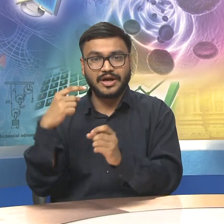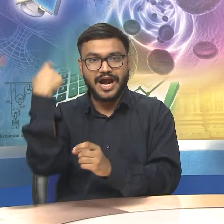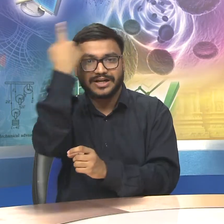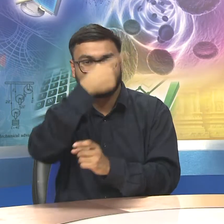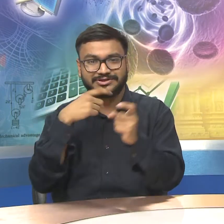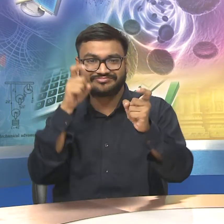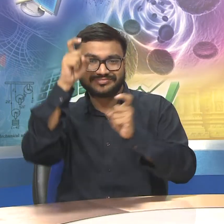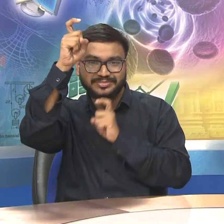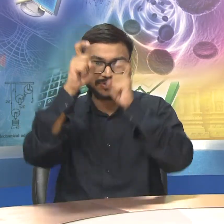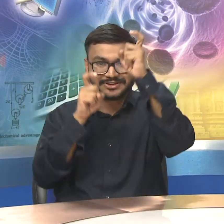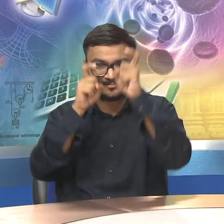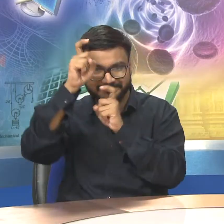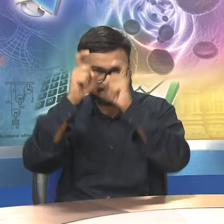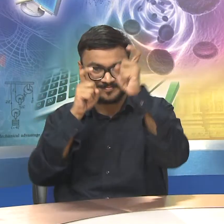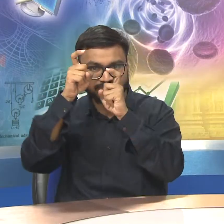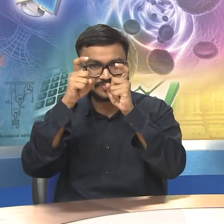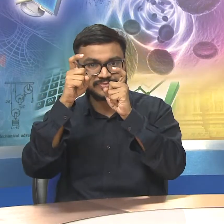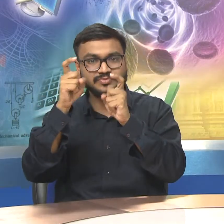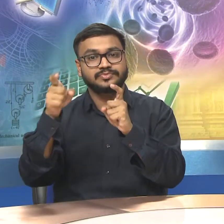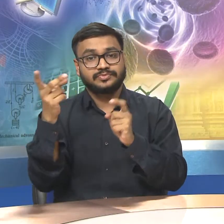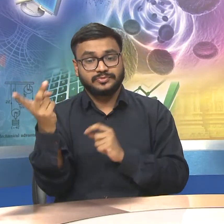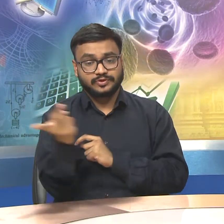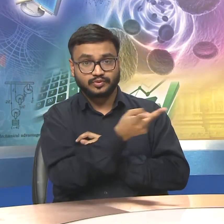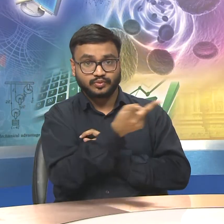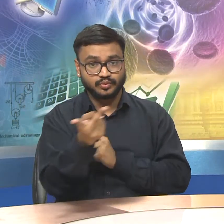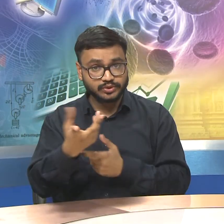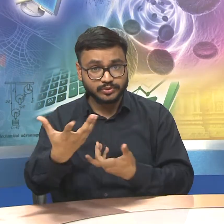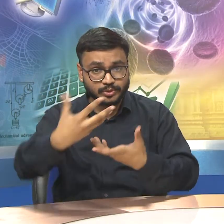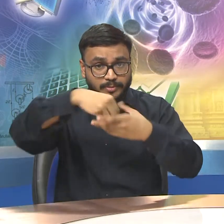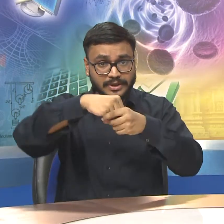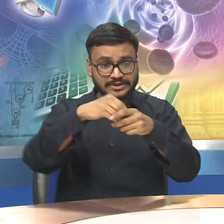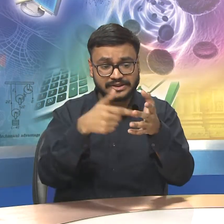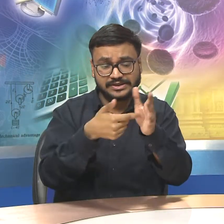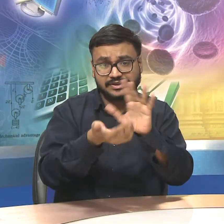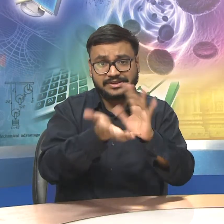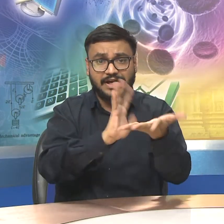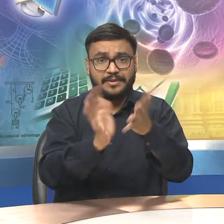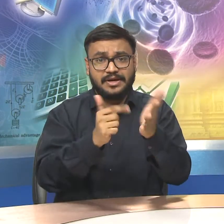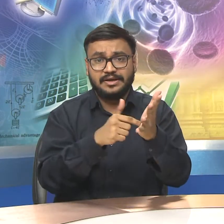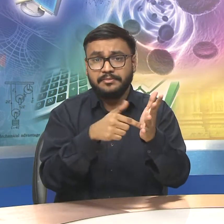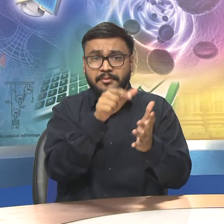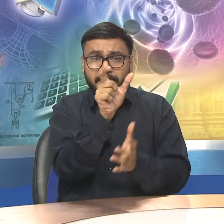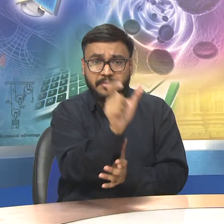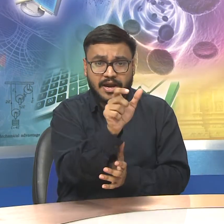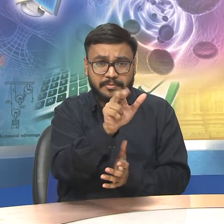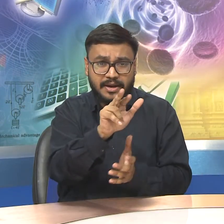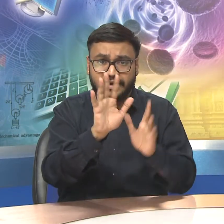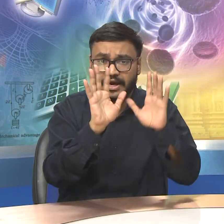is related to hands and non-manual related to not made with hands.